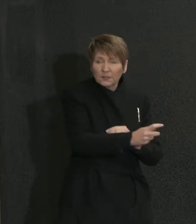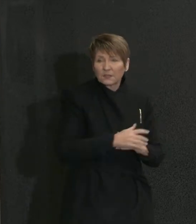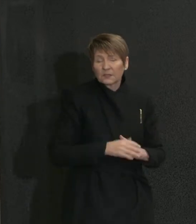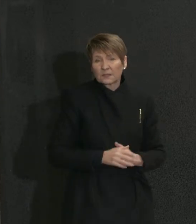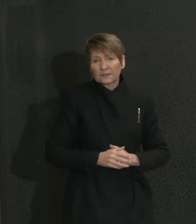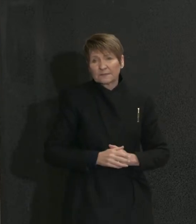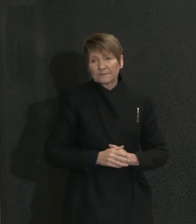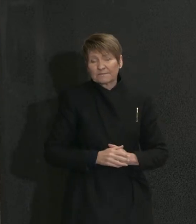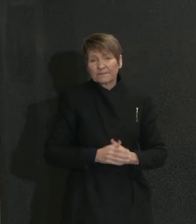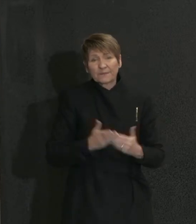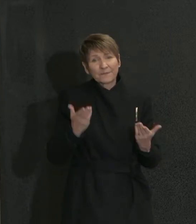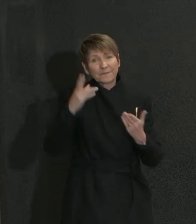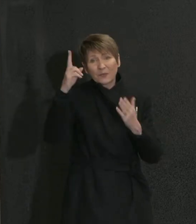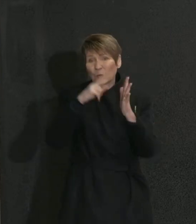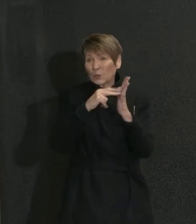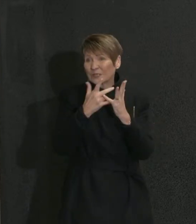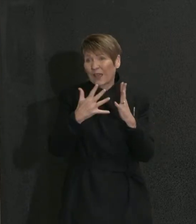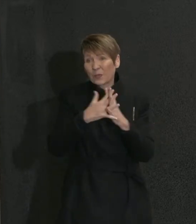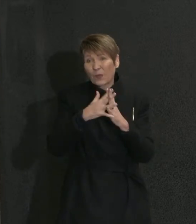We've